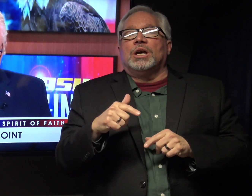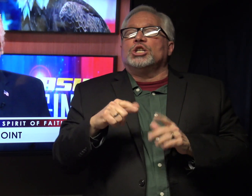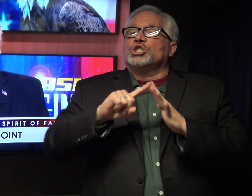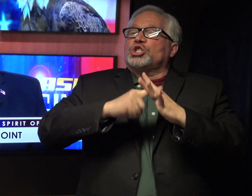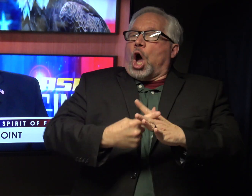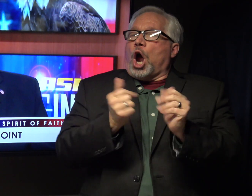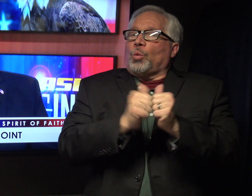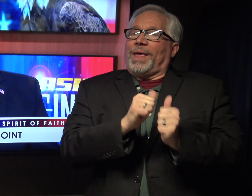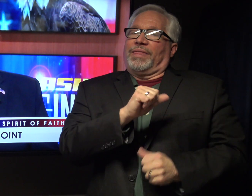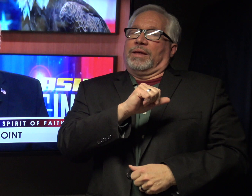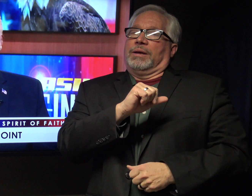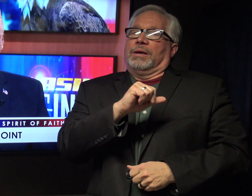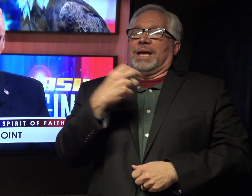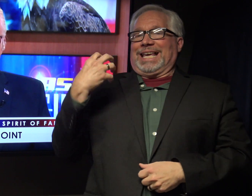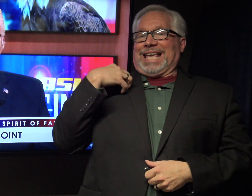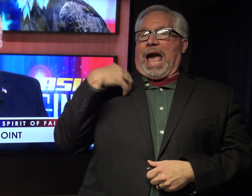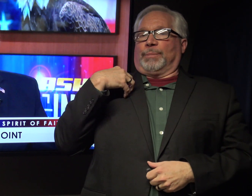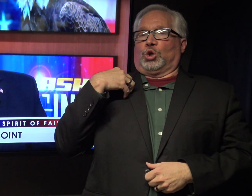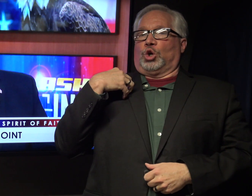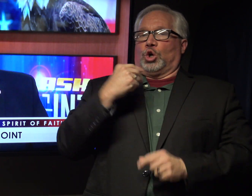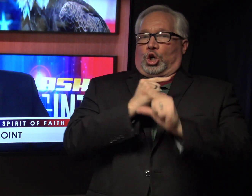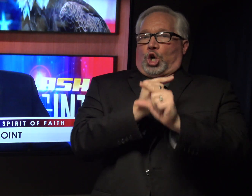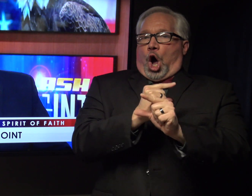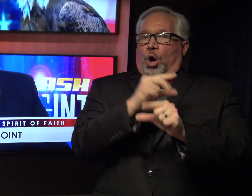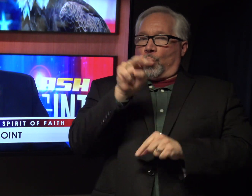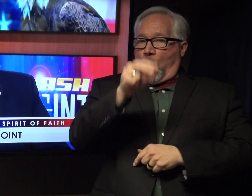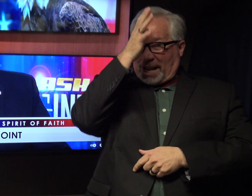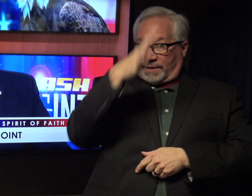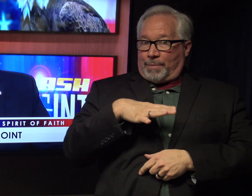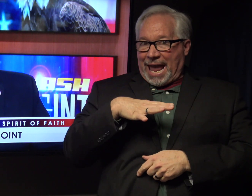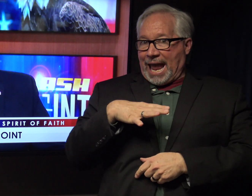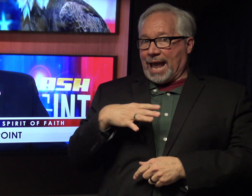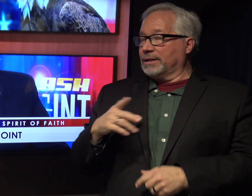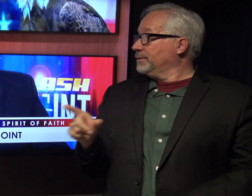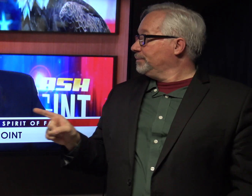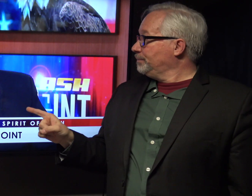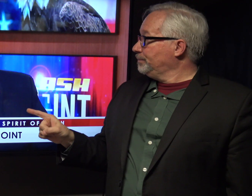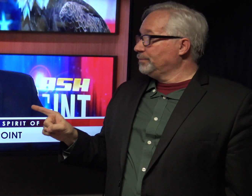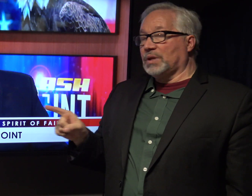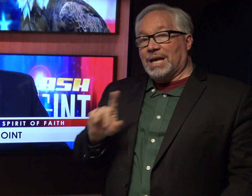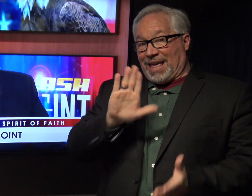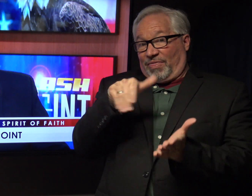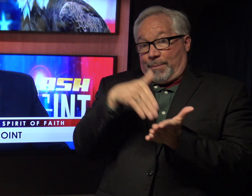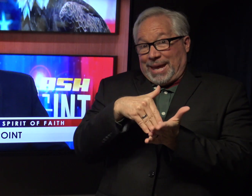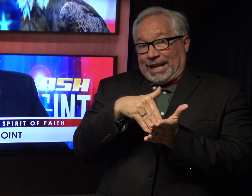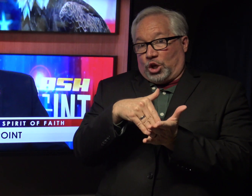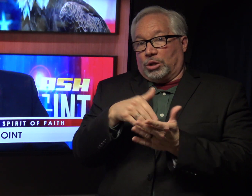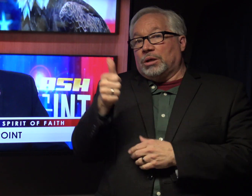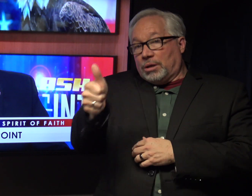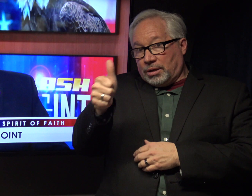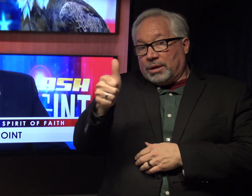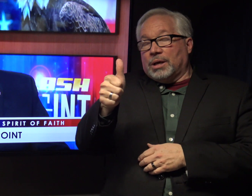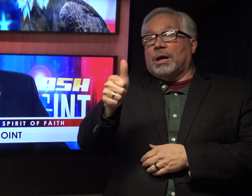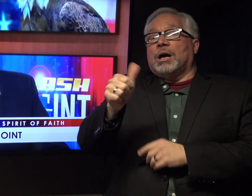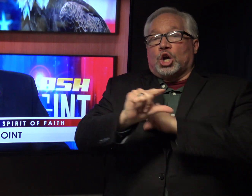number 8. Just real quick, watch the man in the middle. Watch the man in the middle. He's a guard. He's a policeman.